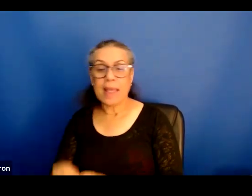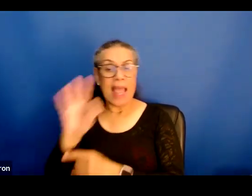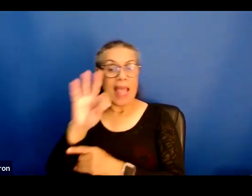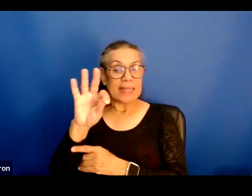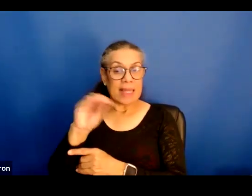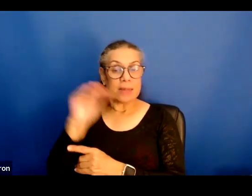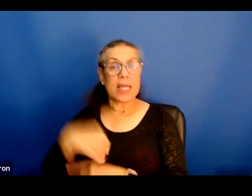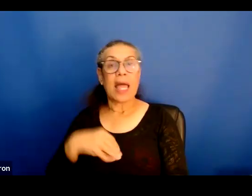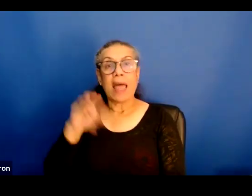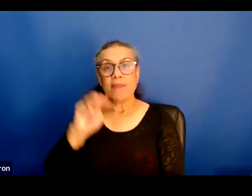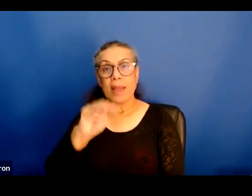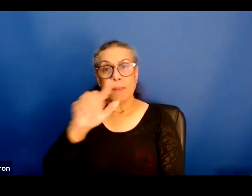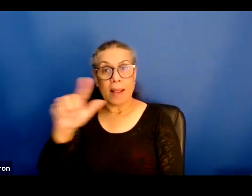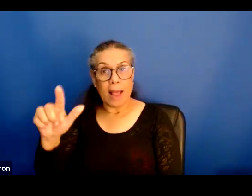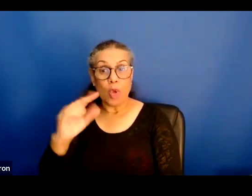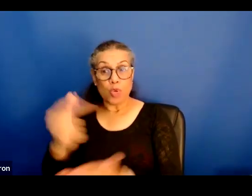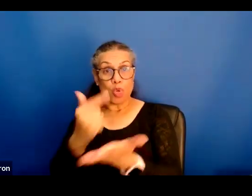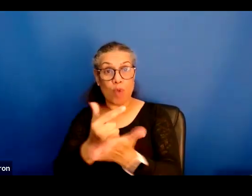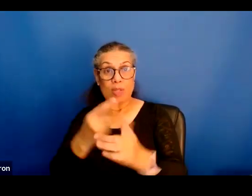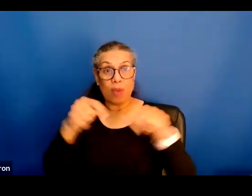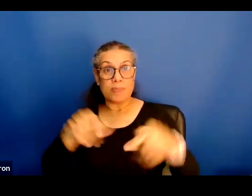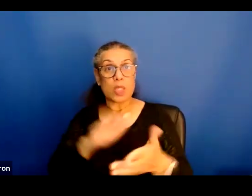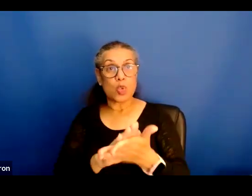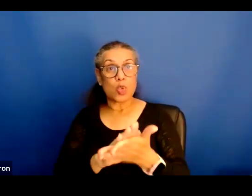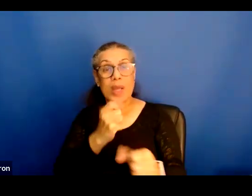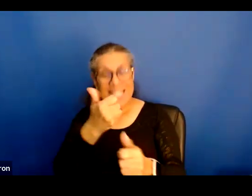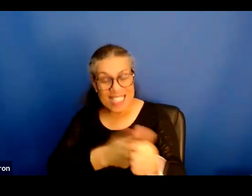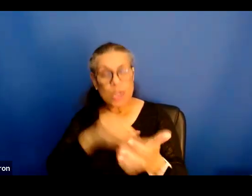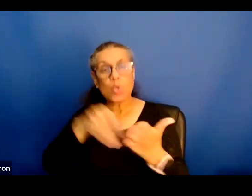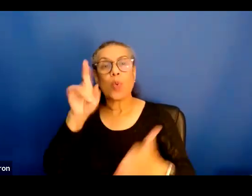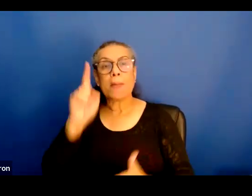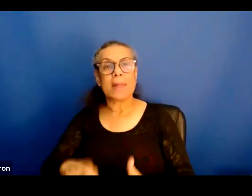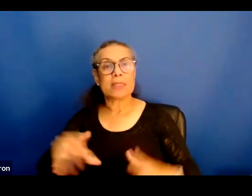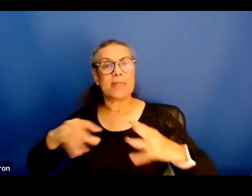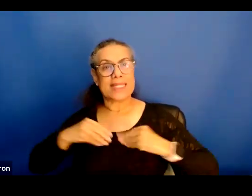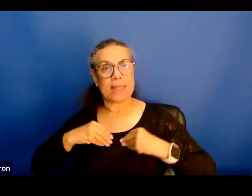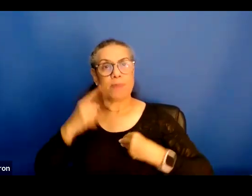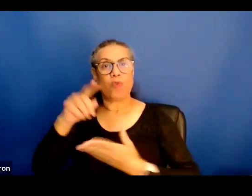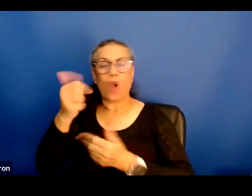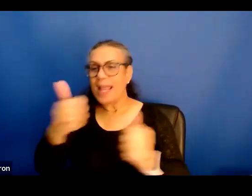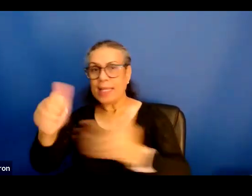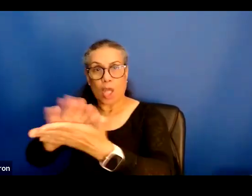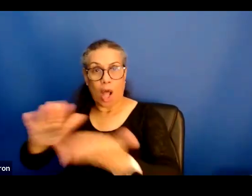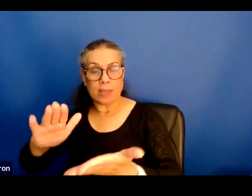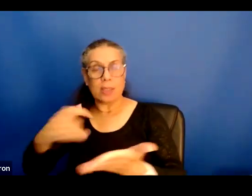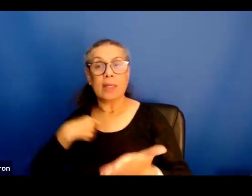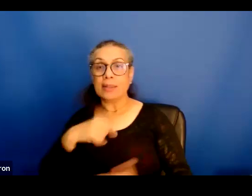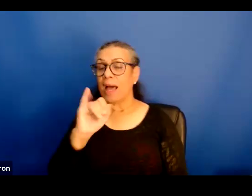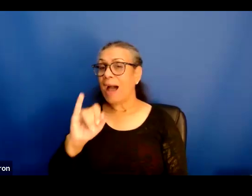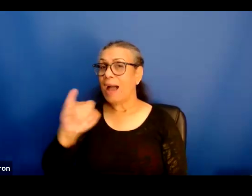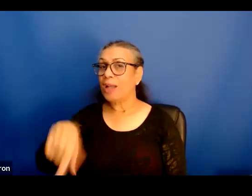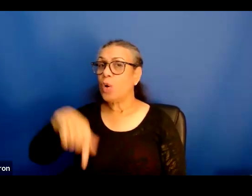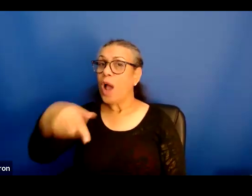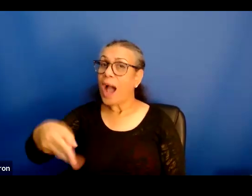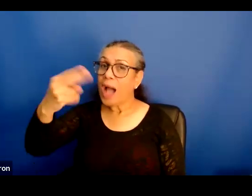are MLLs. And to graduate from ACC, every single student has to be accepted to college. At ACC, the high-quality student experience